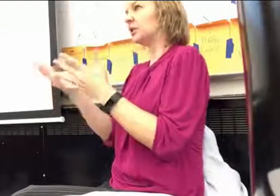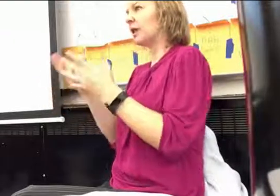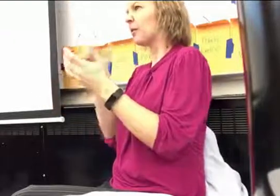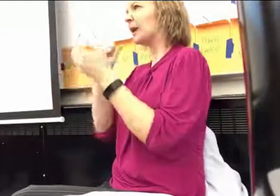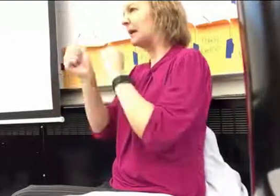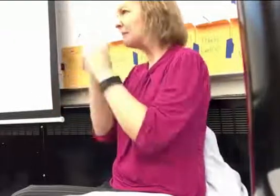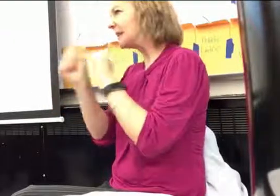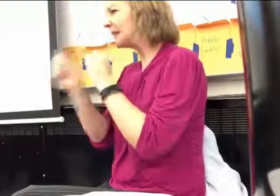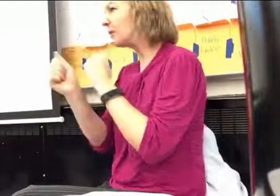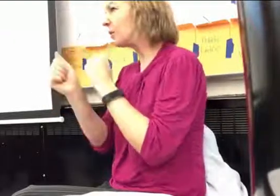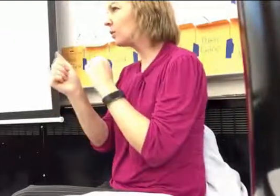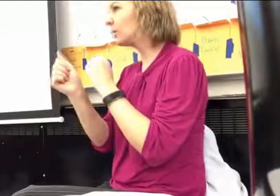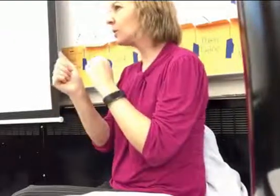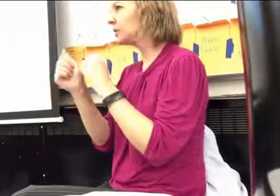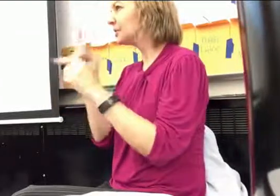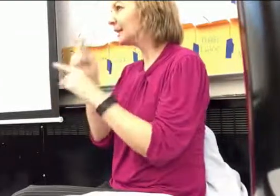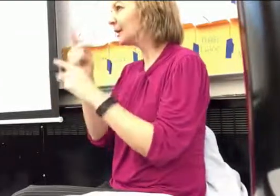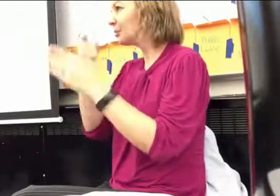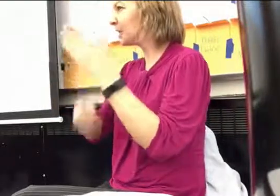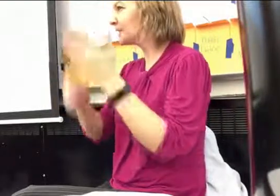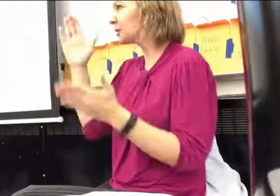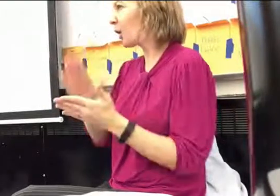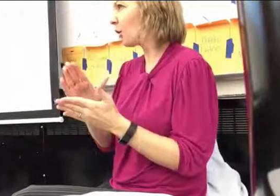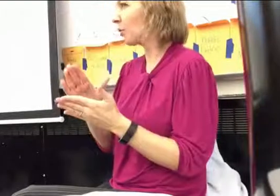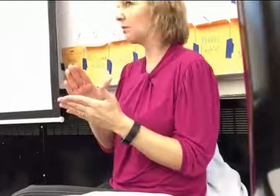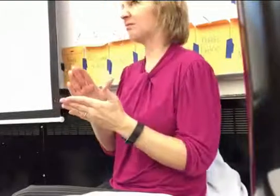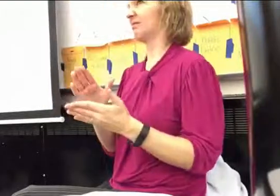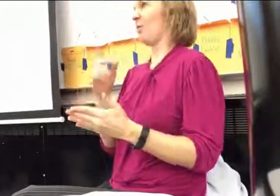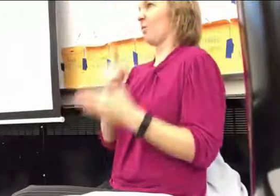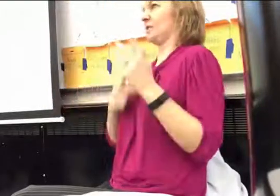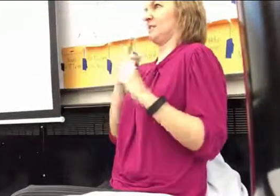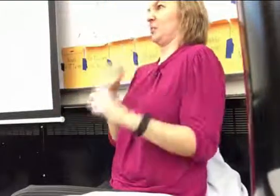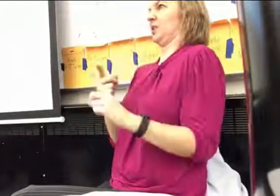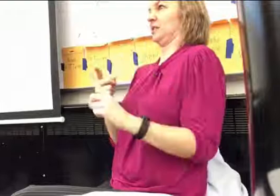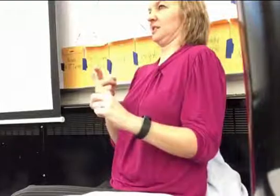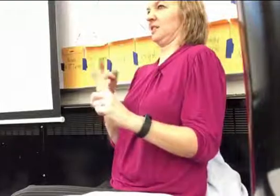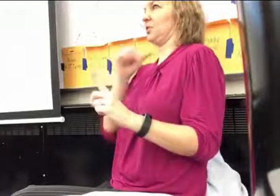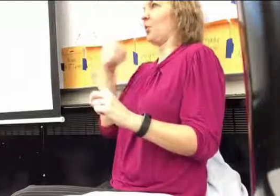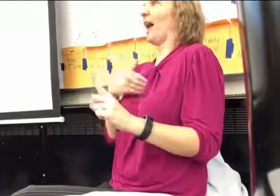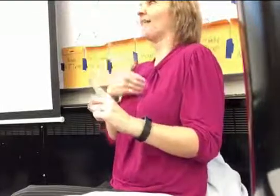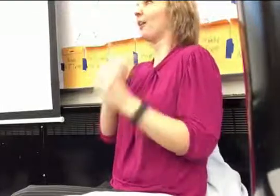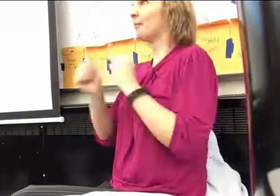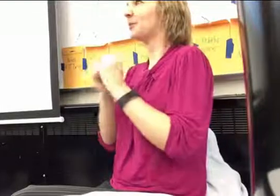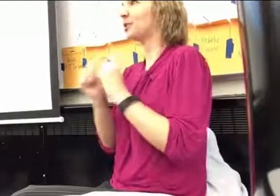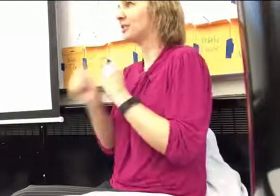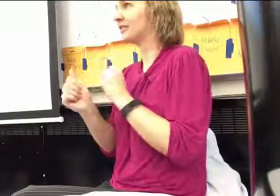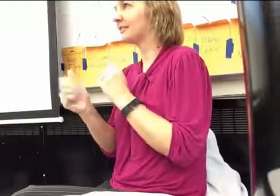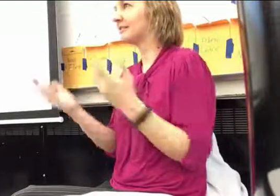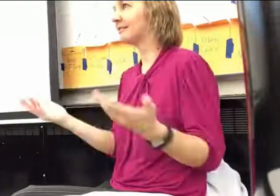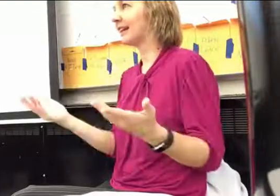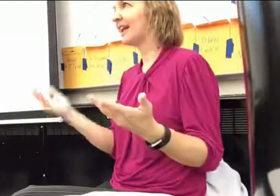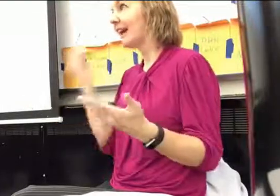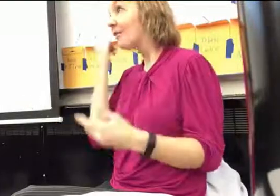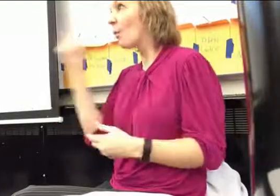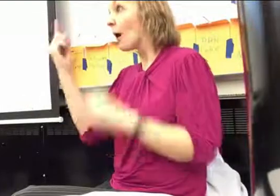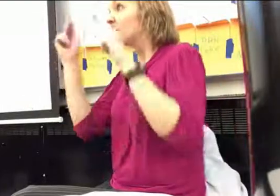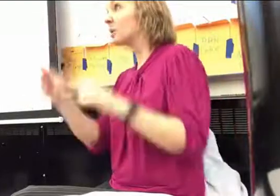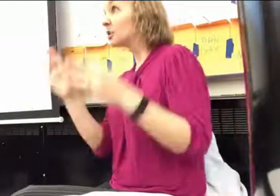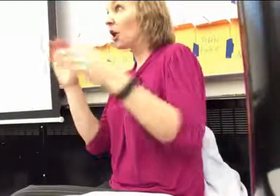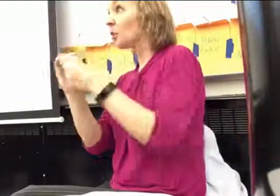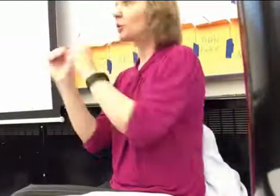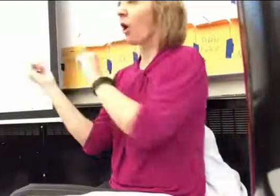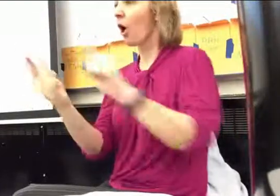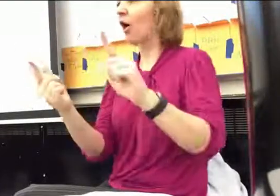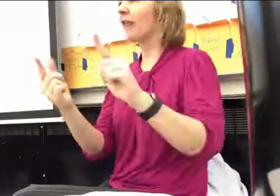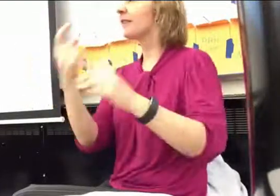each other to keep prices down? No, because what's the point? There's nobody to compete against. If they're owned by the same person, why would you want to lower